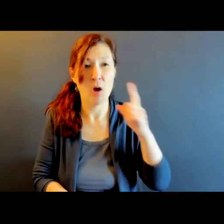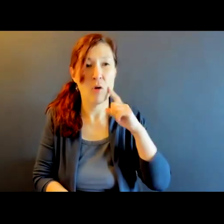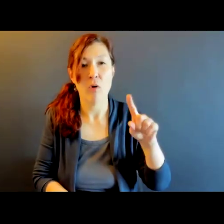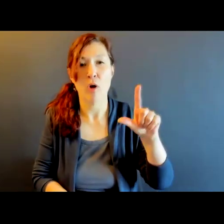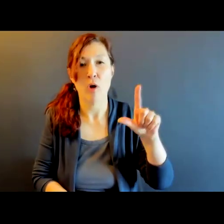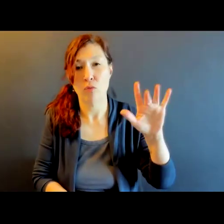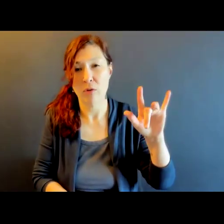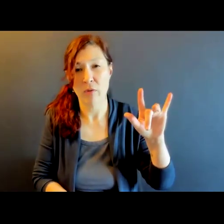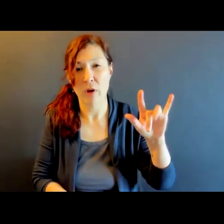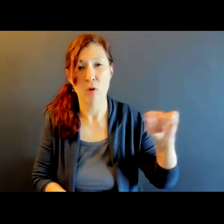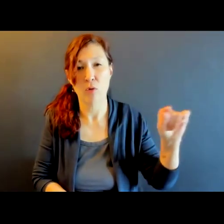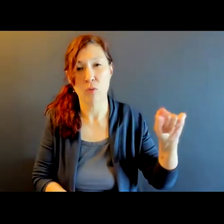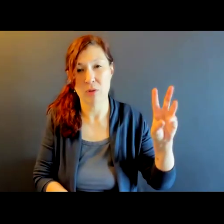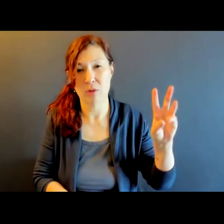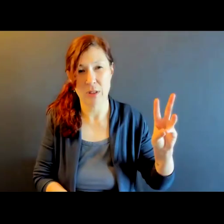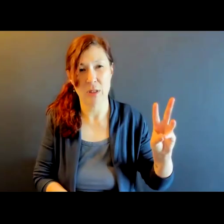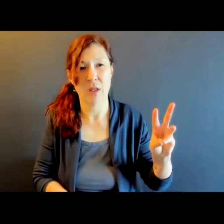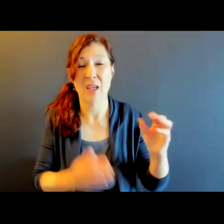to 2026 in the amount of